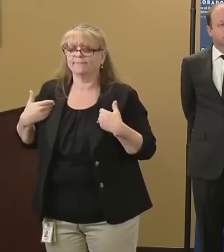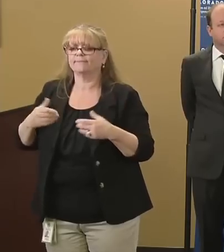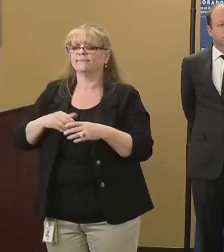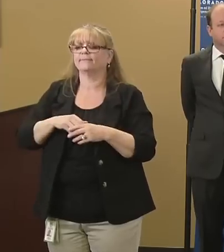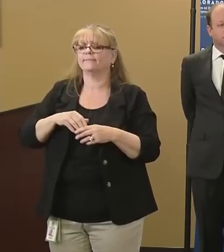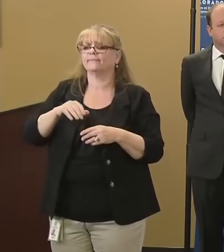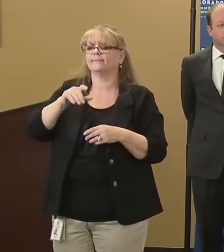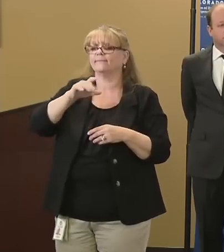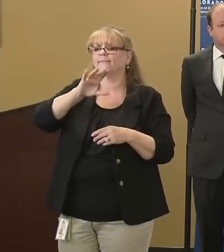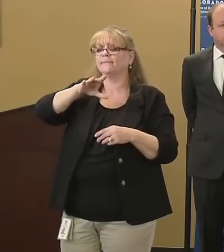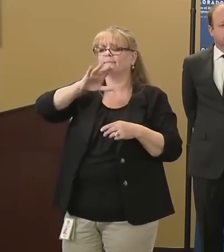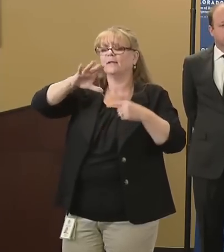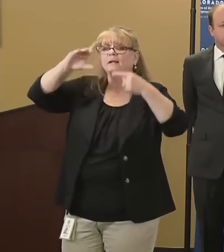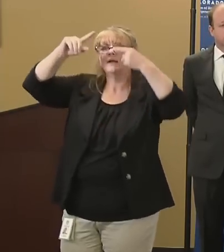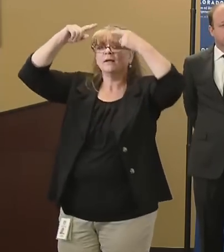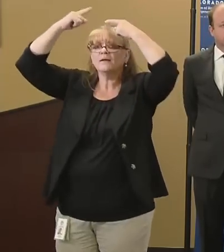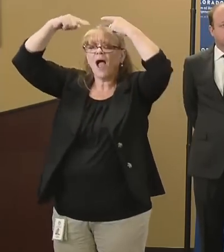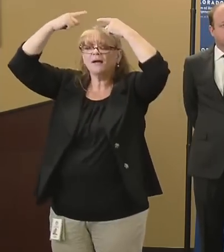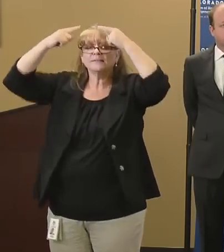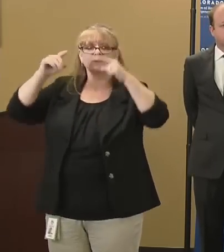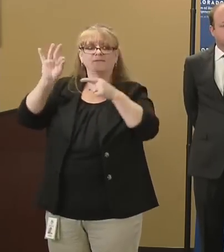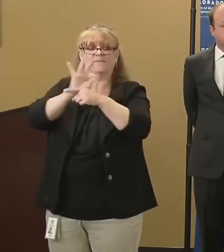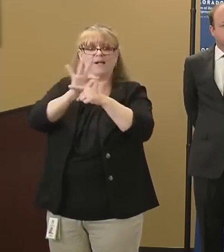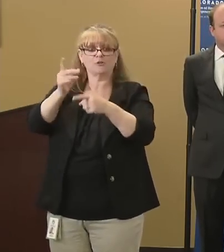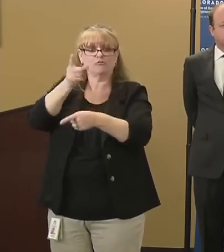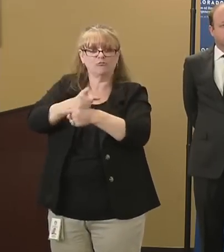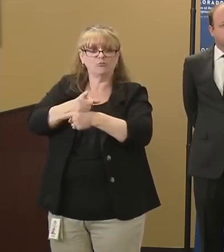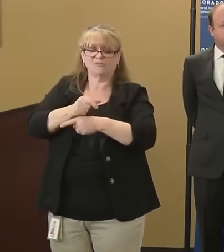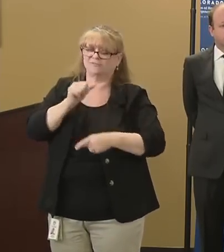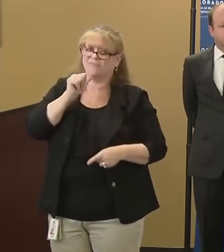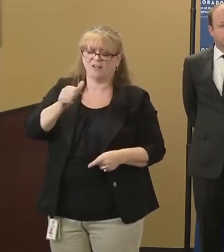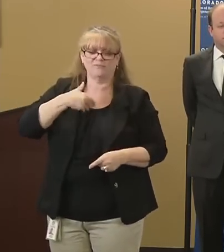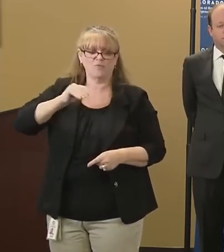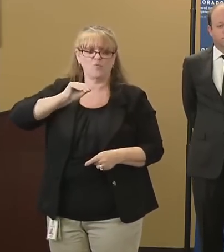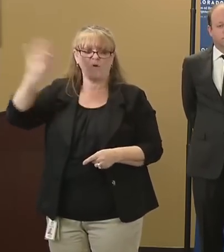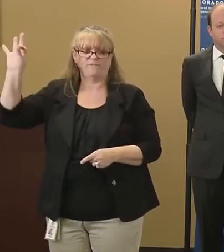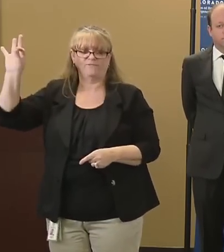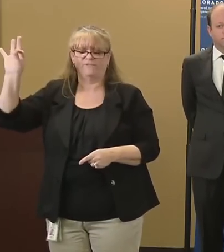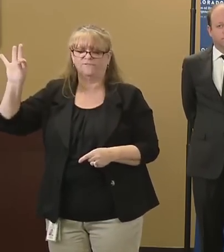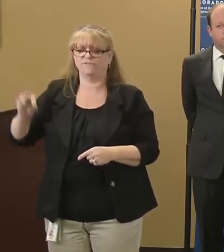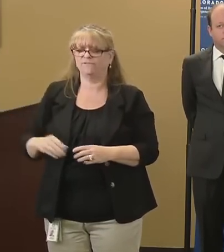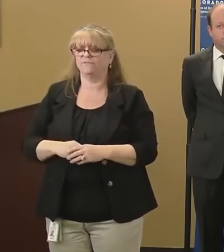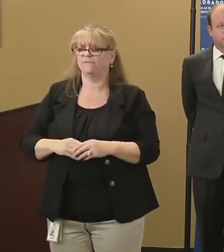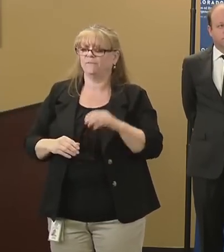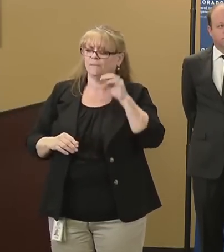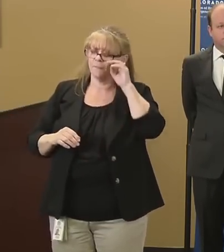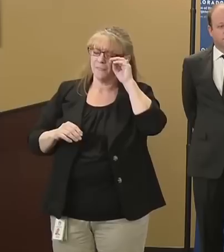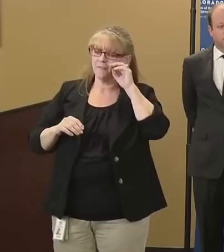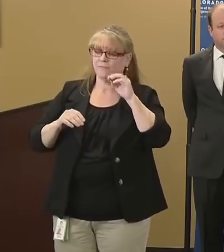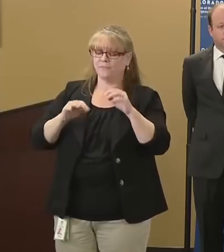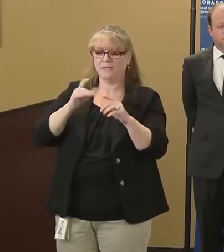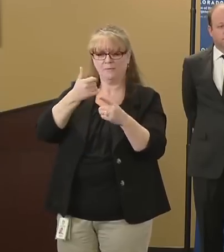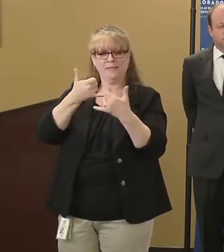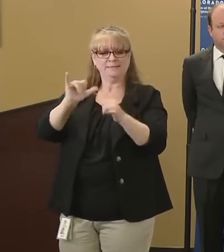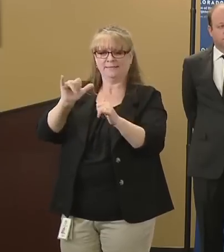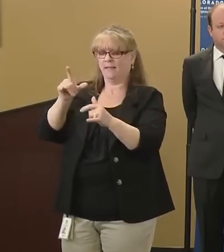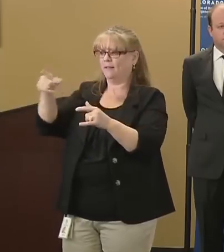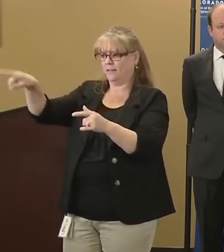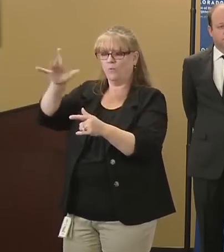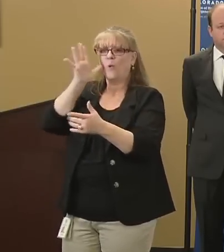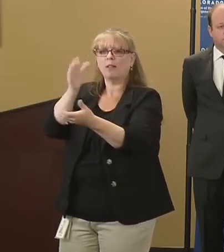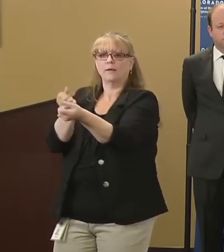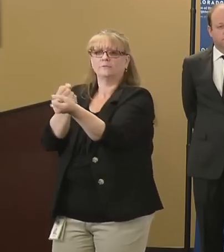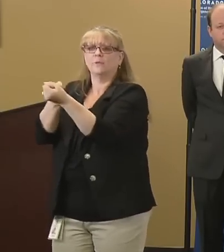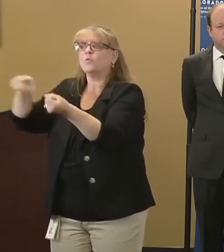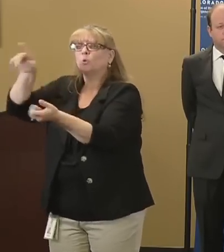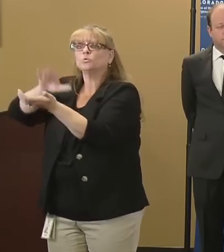real need and importance to care for these people when they go home. This is basing it on the ARDS literature